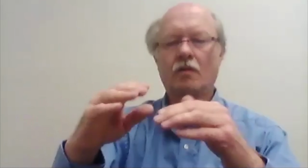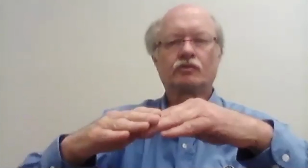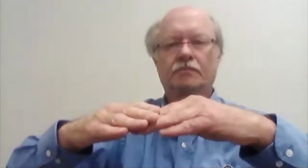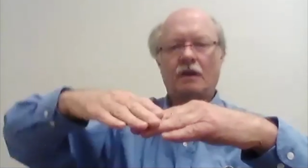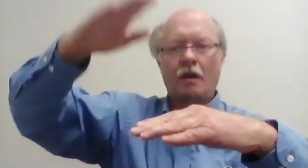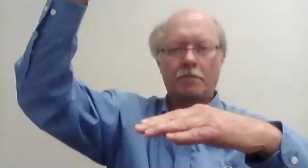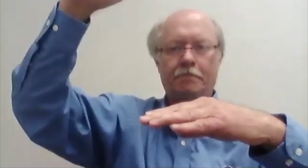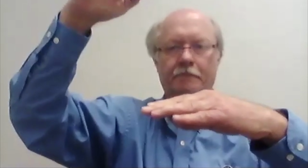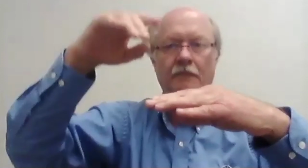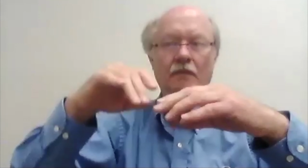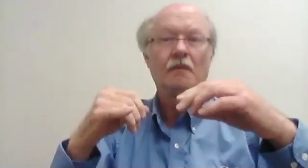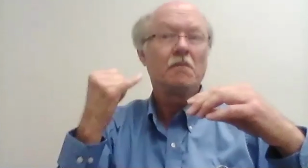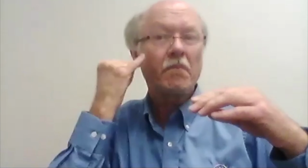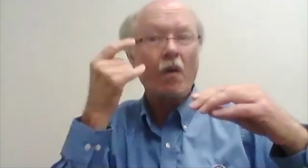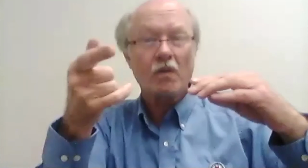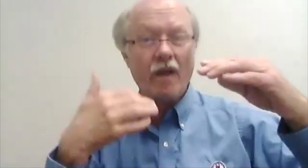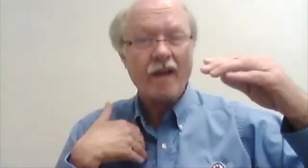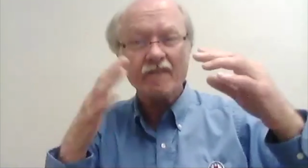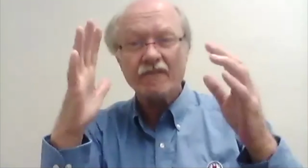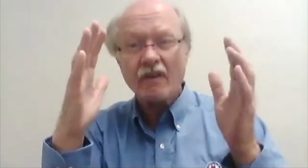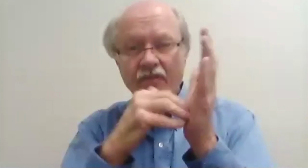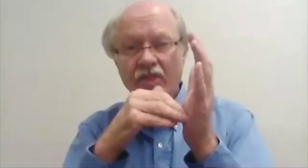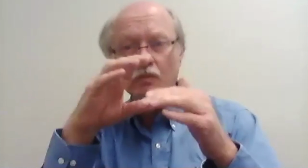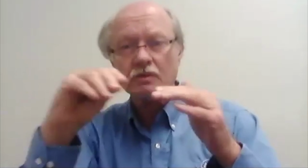can buy a $5,000 policy also.